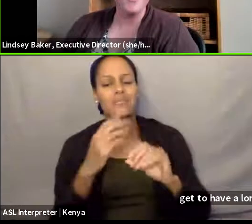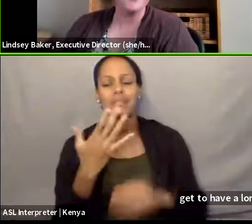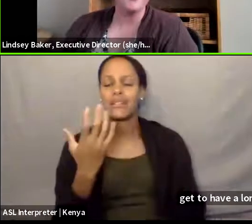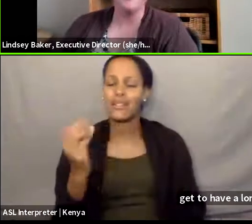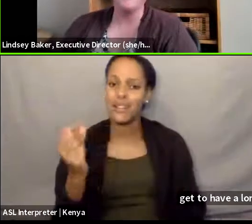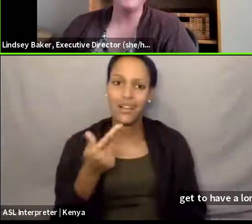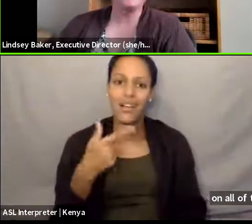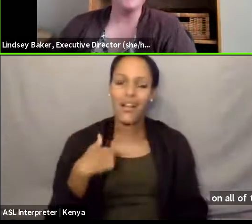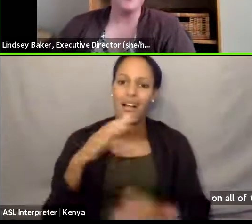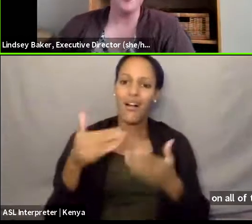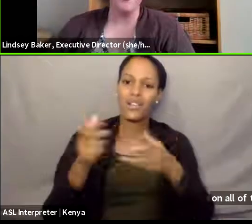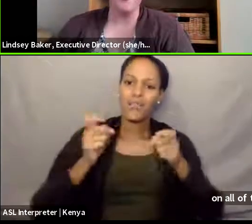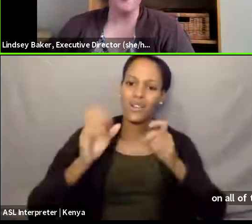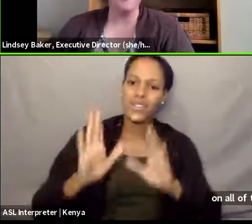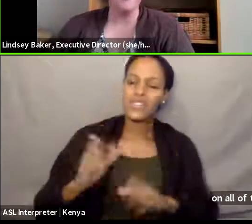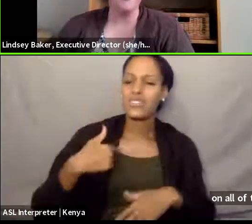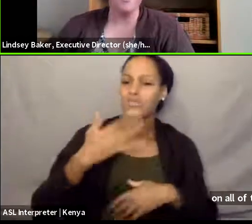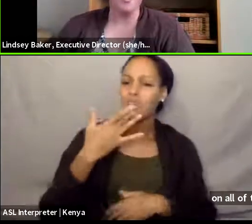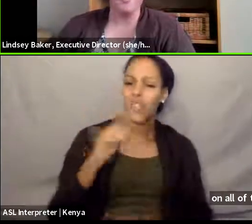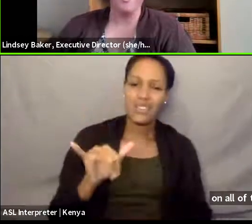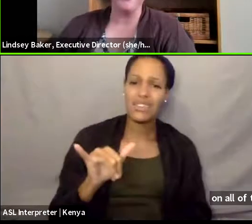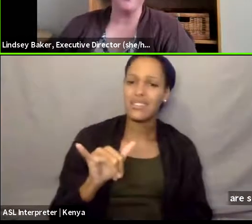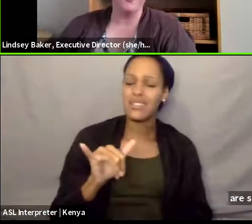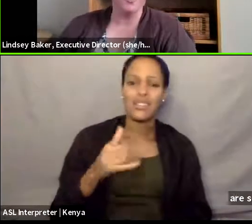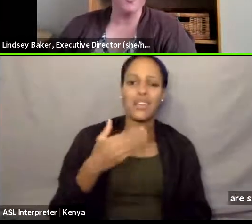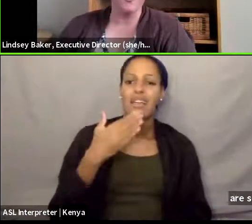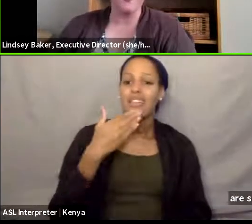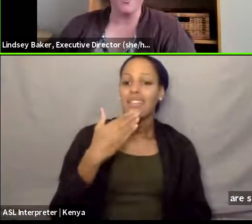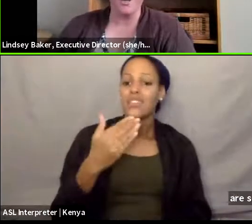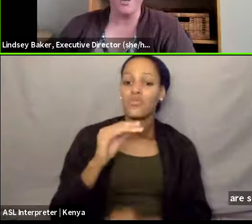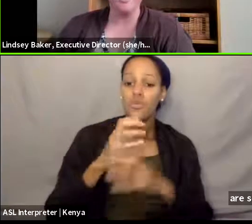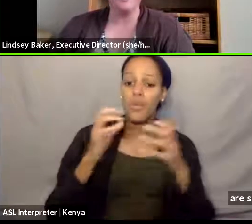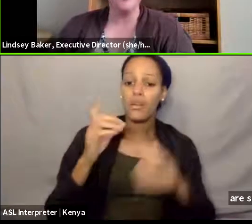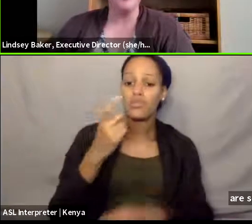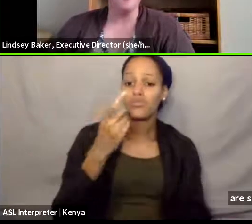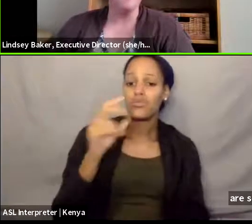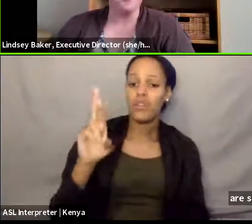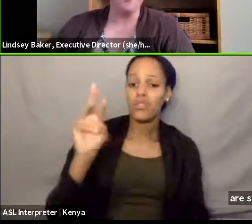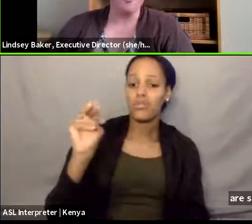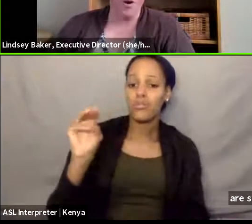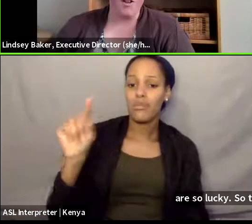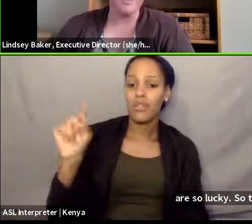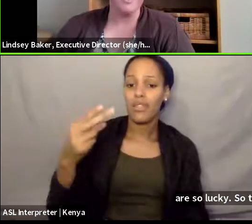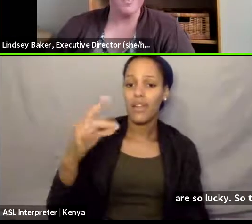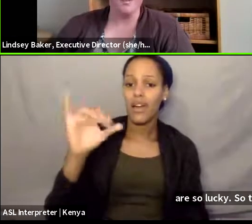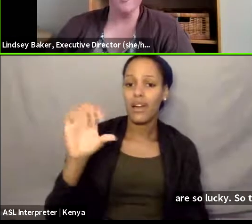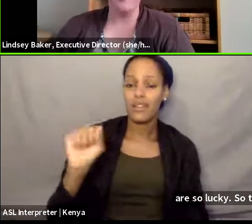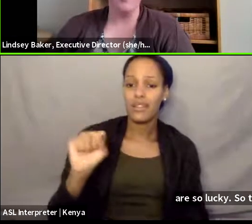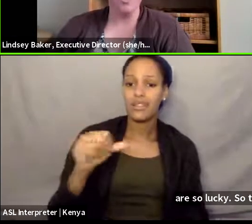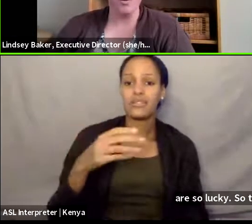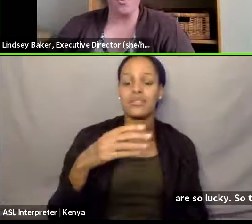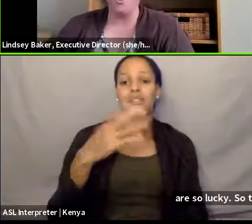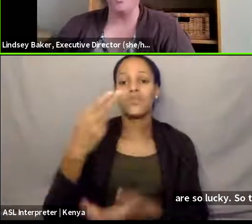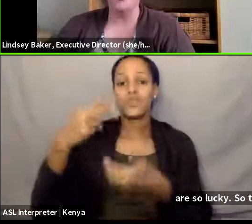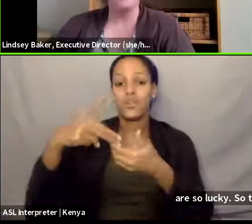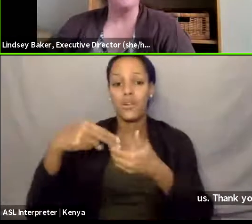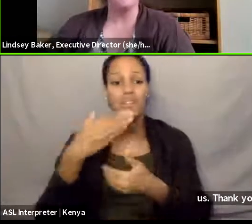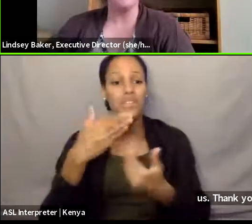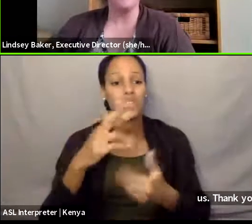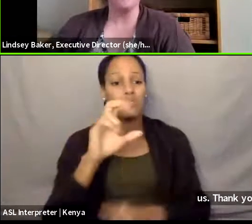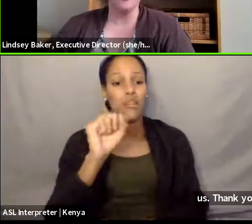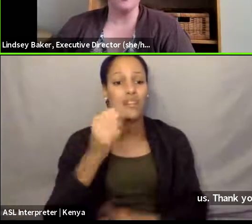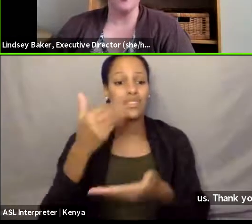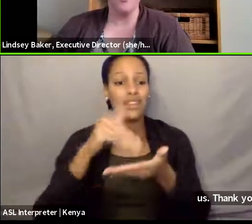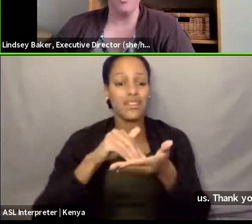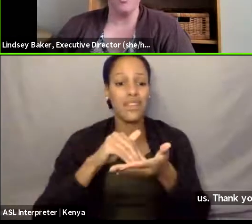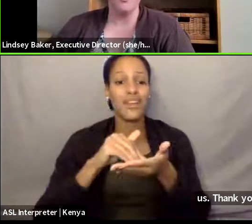are so lucky. So thank you, Dr. Mathias, for joining us. Thank you, Ross, again, for the whole tour.